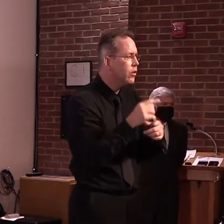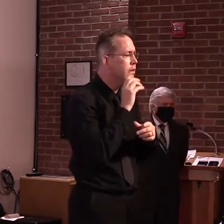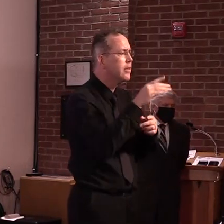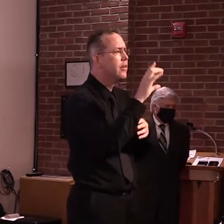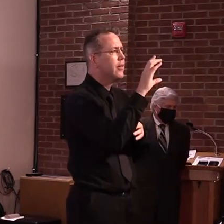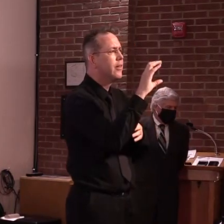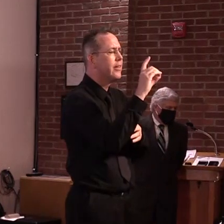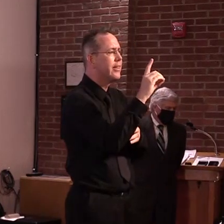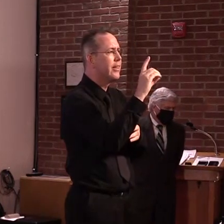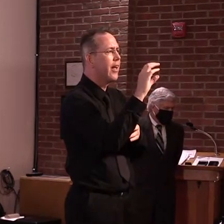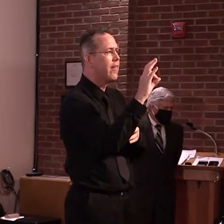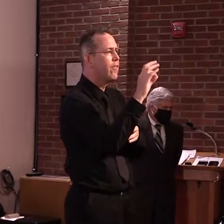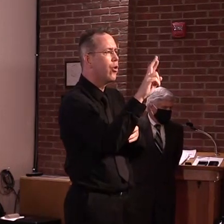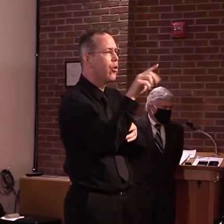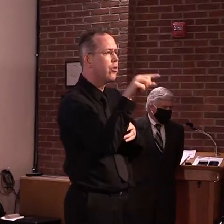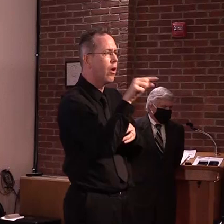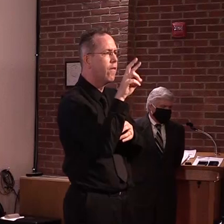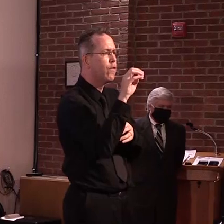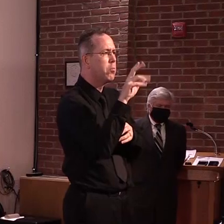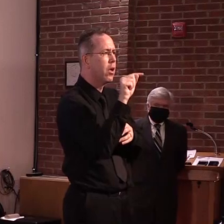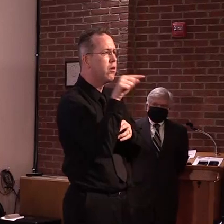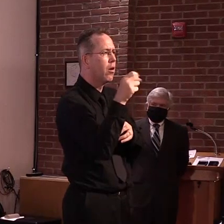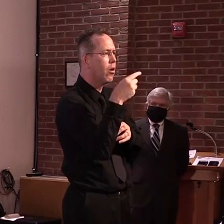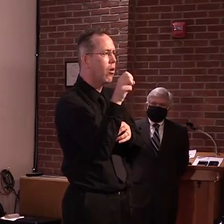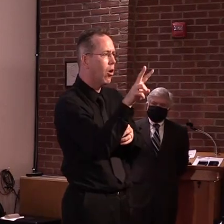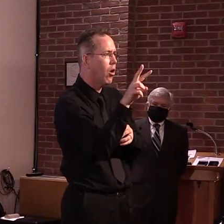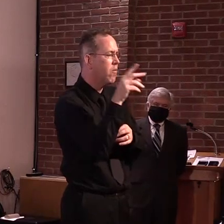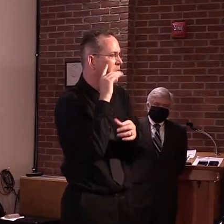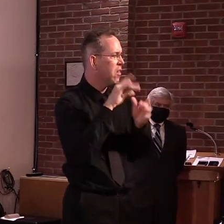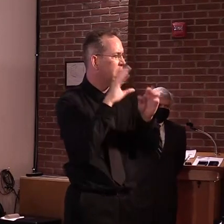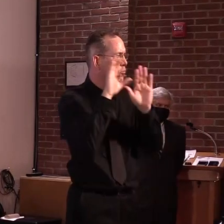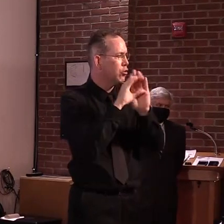dfr.vermont.gov, under our COVID-19 resource page.